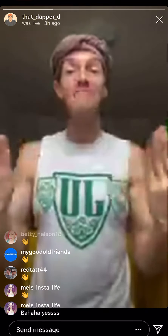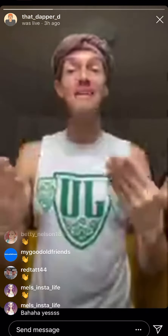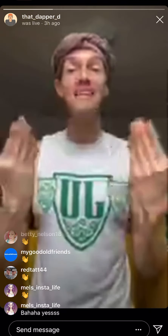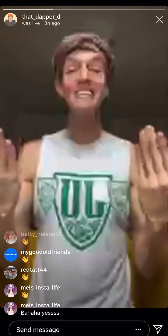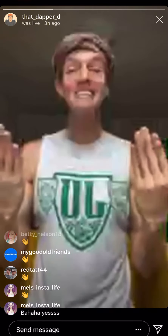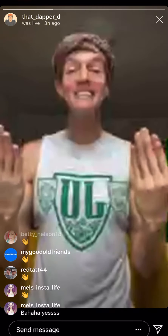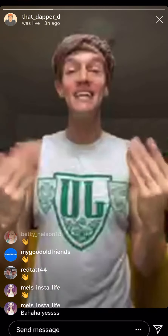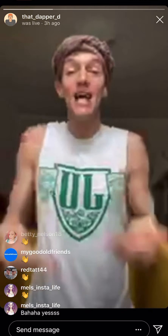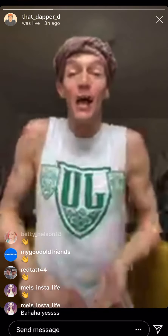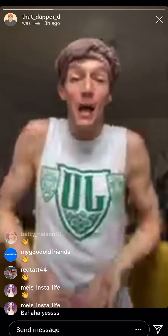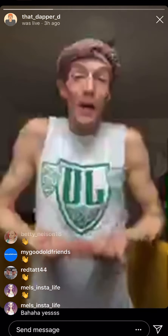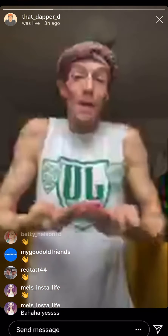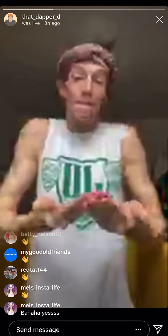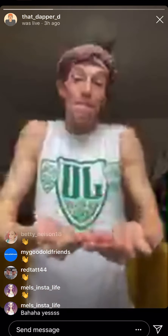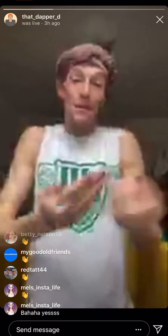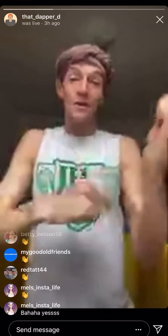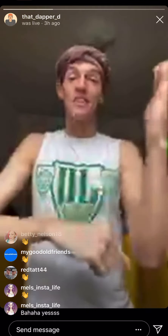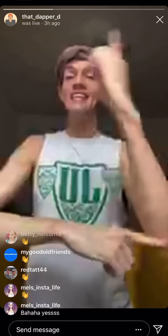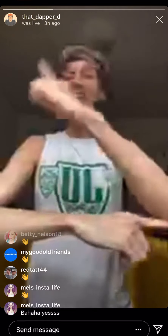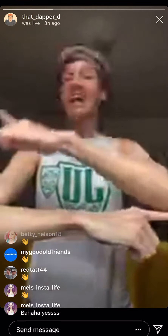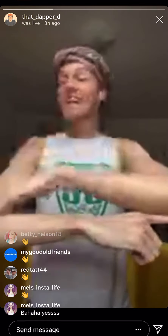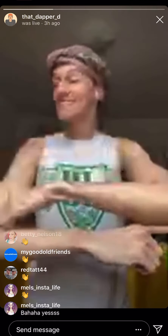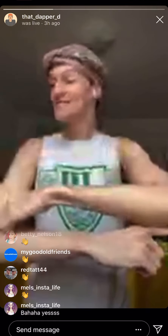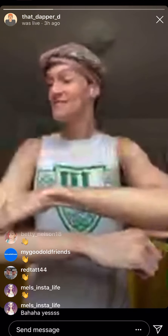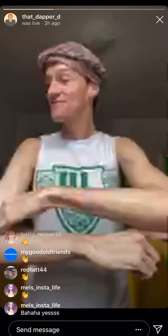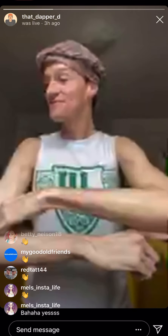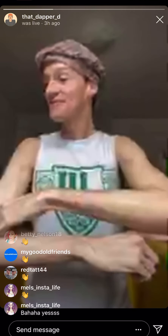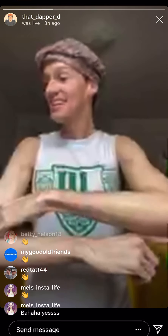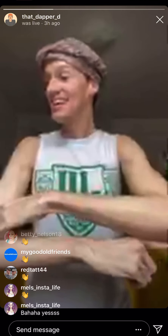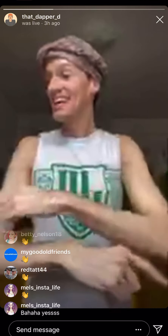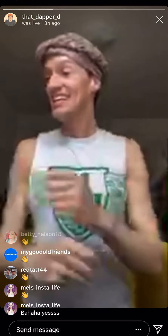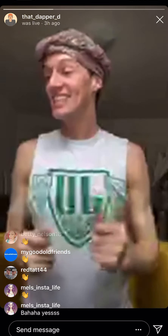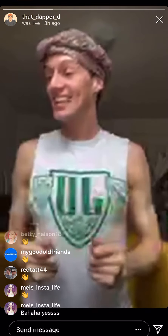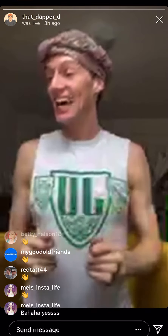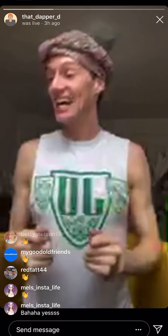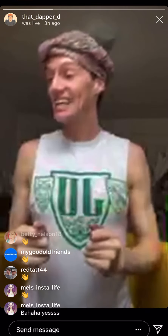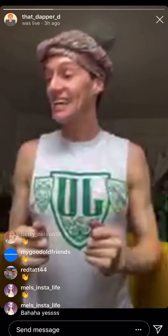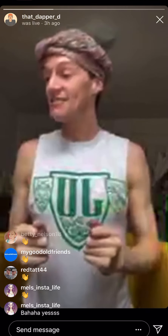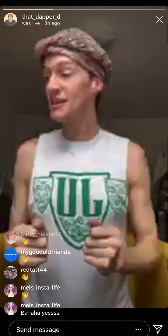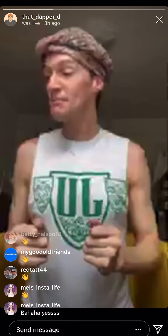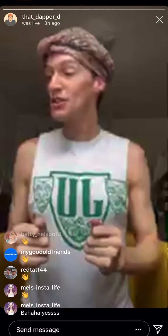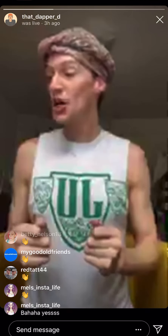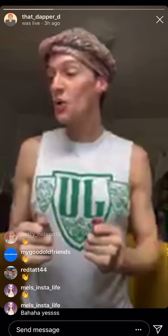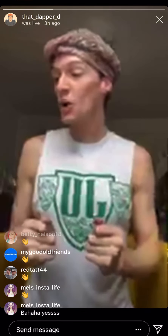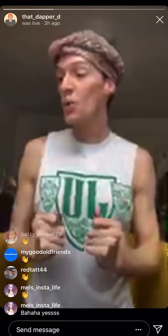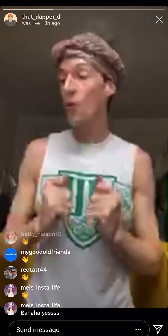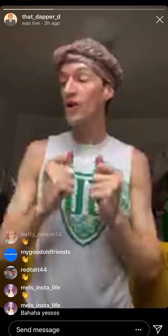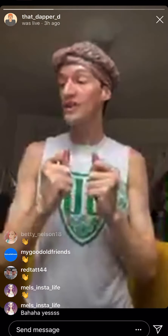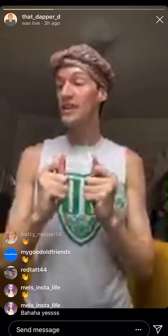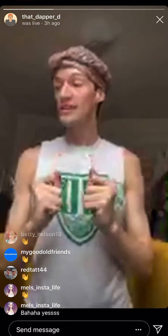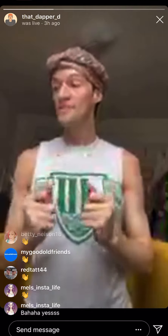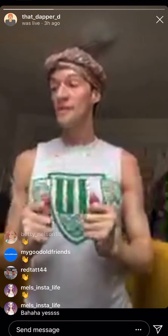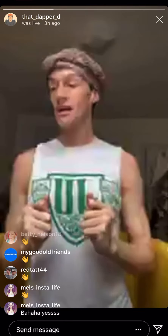happy birthday to a gift bestow award um